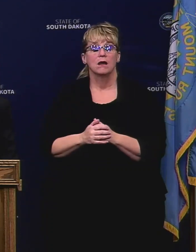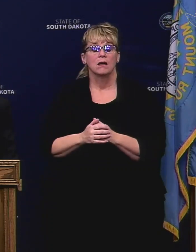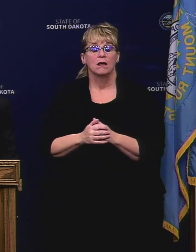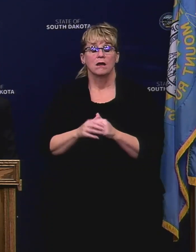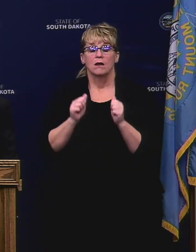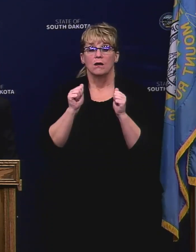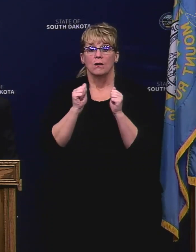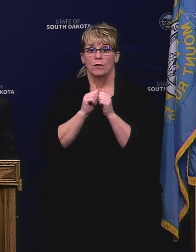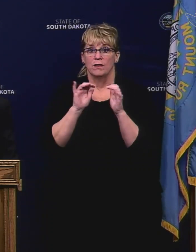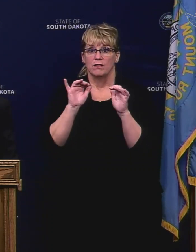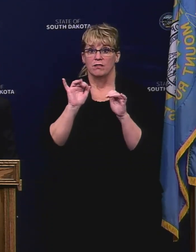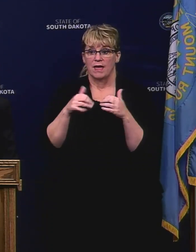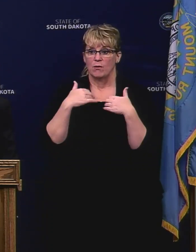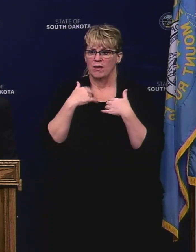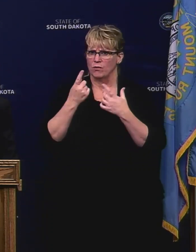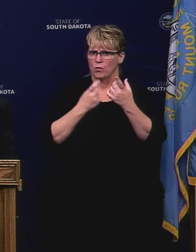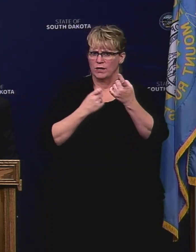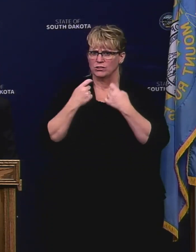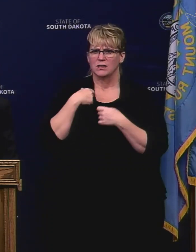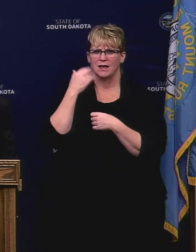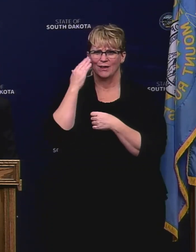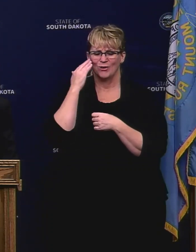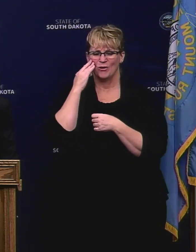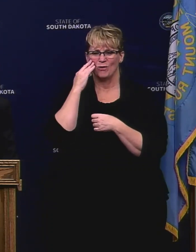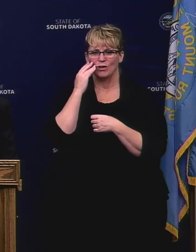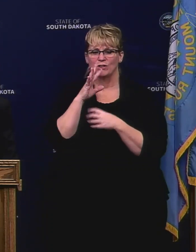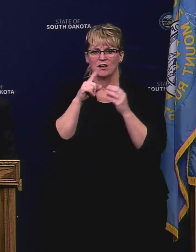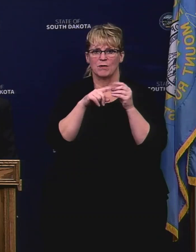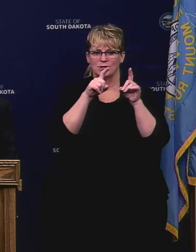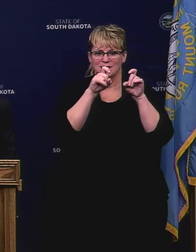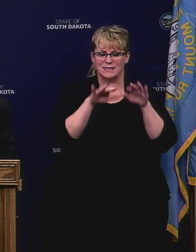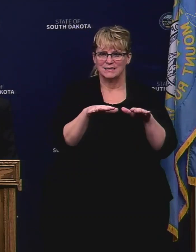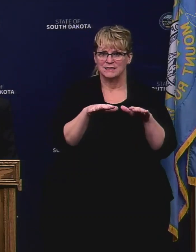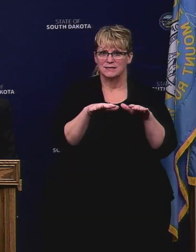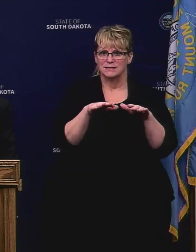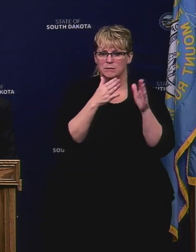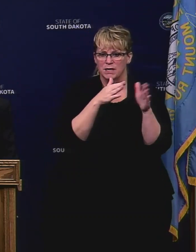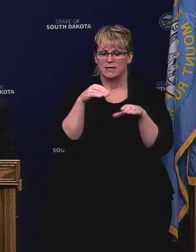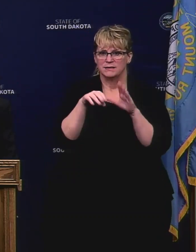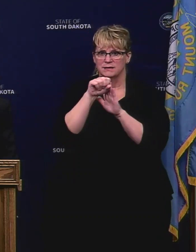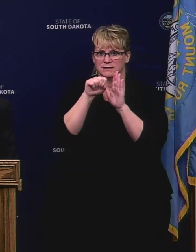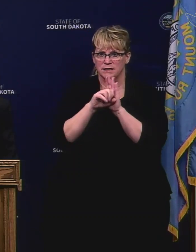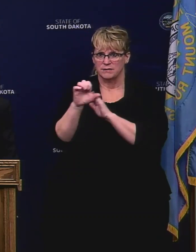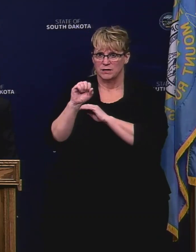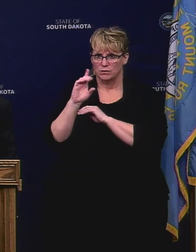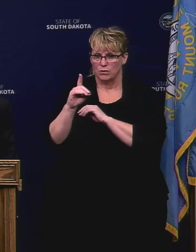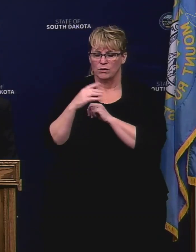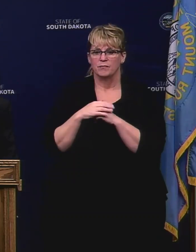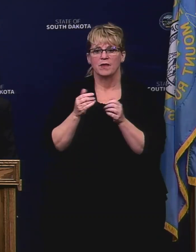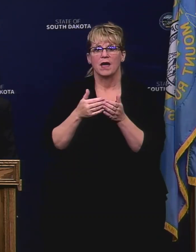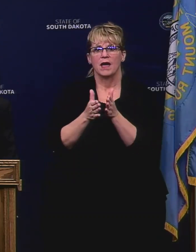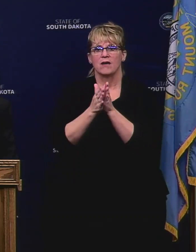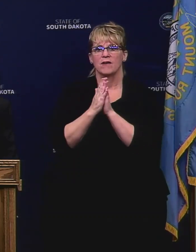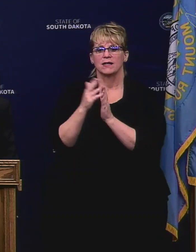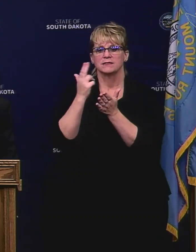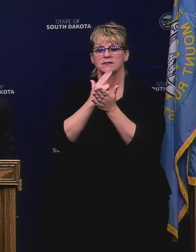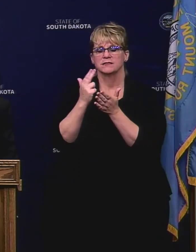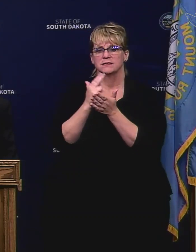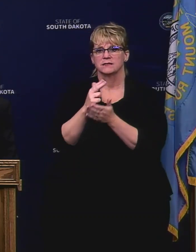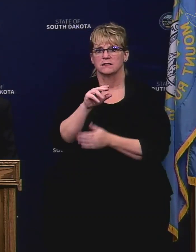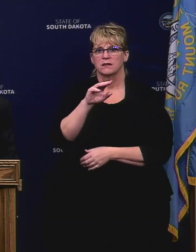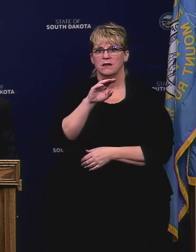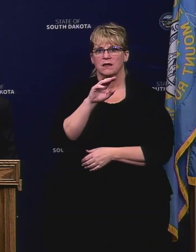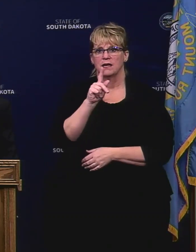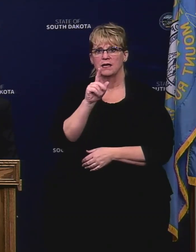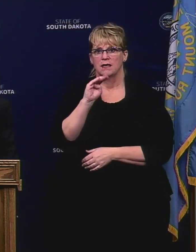that, we've got some questions I know as far as testing plans in the state of South Dakota. So I've asked Secretary Malsom-Risden